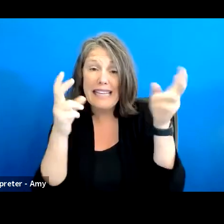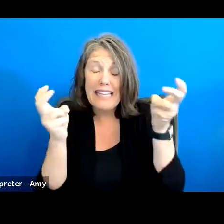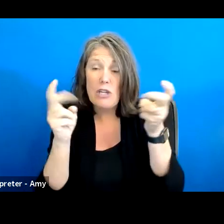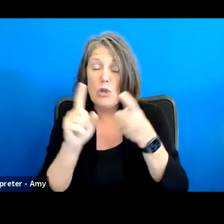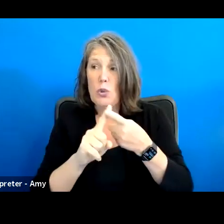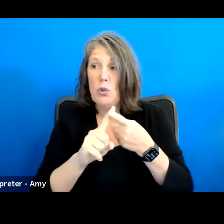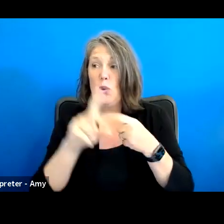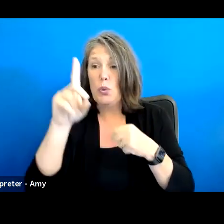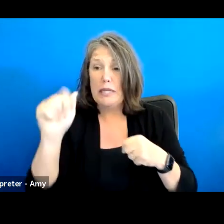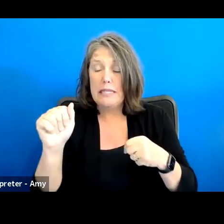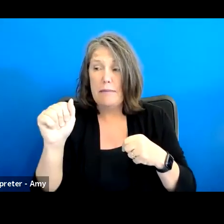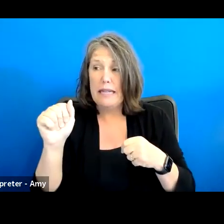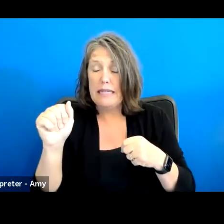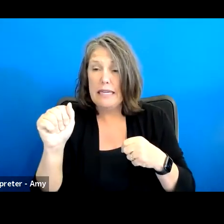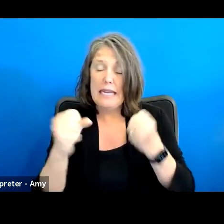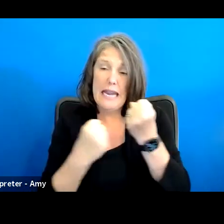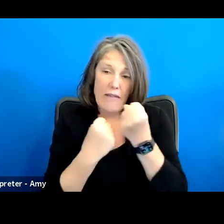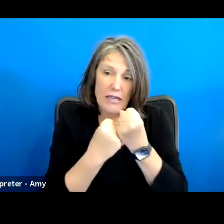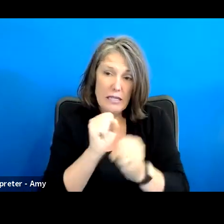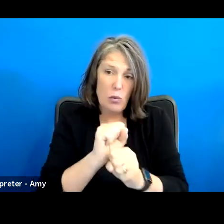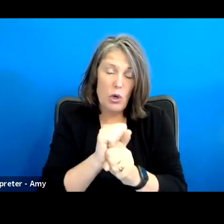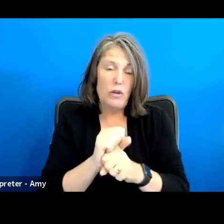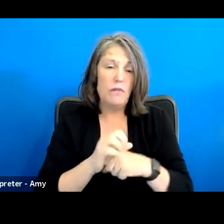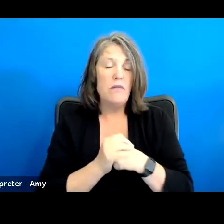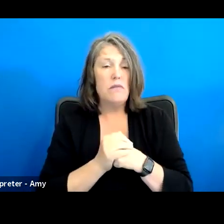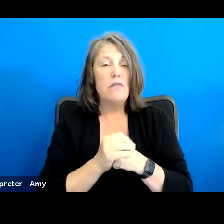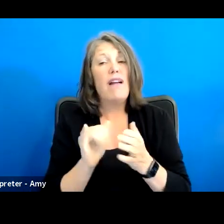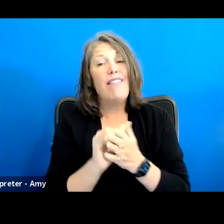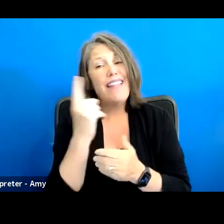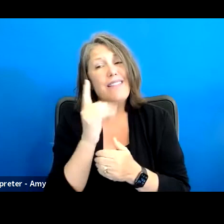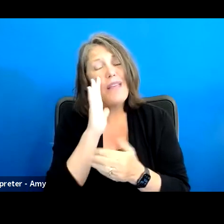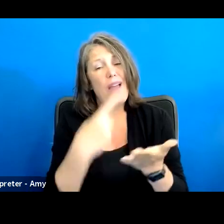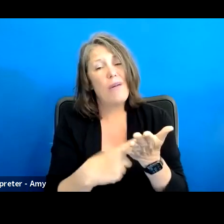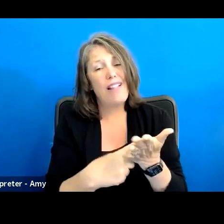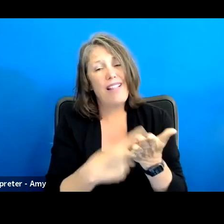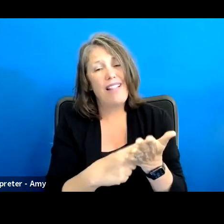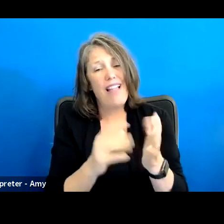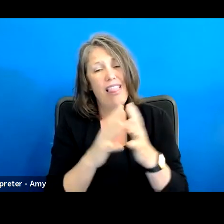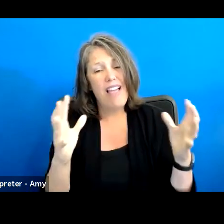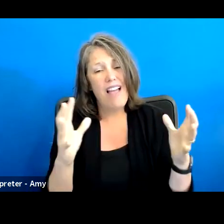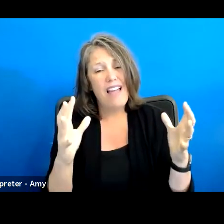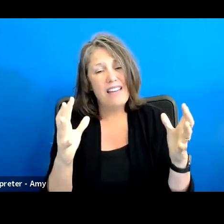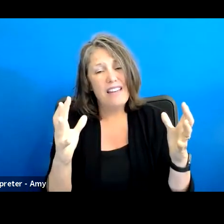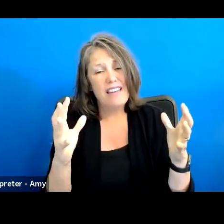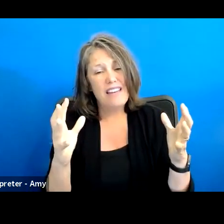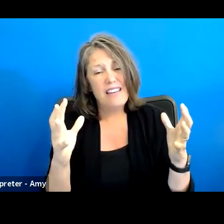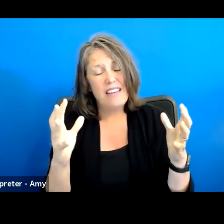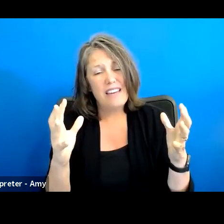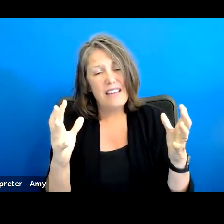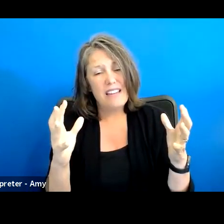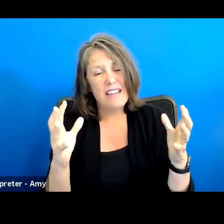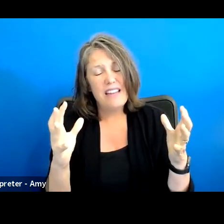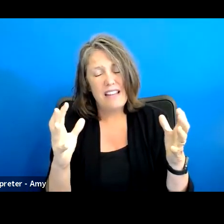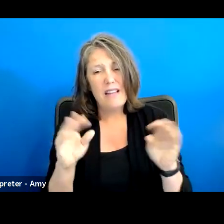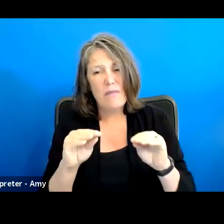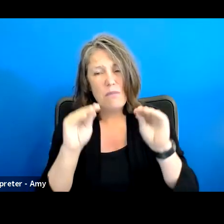into disability advocacy work. And that's something I'll talk about a little bit more